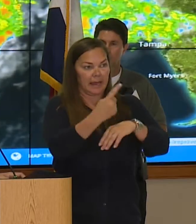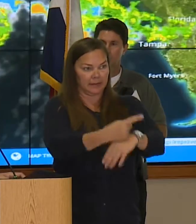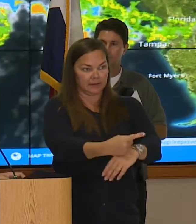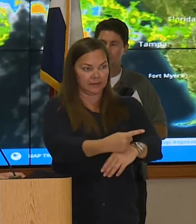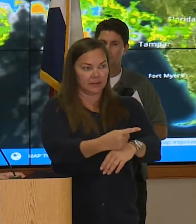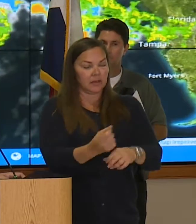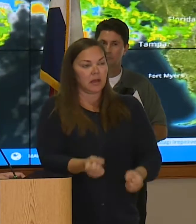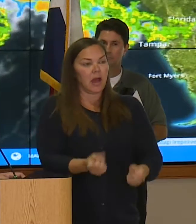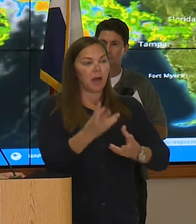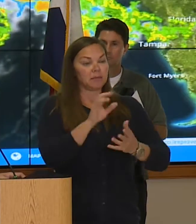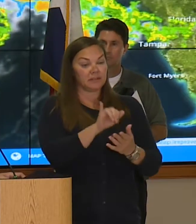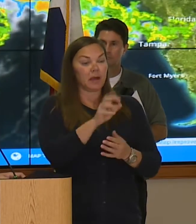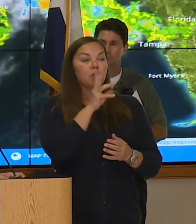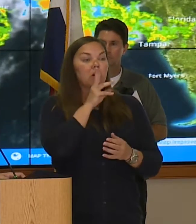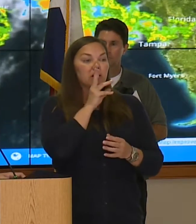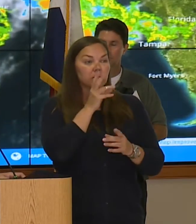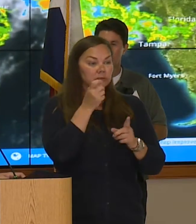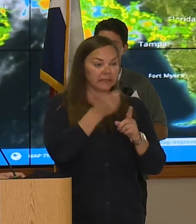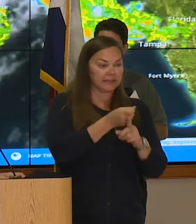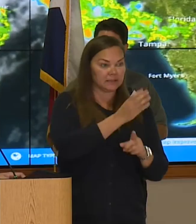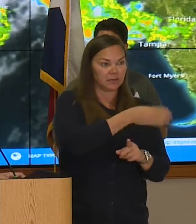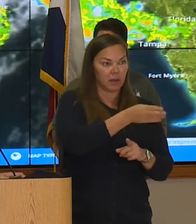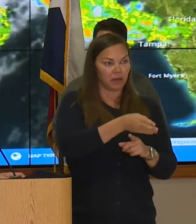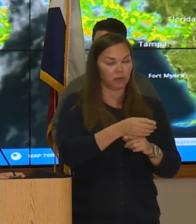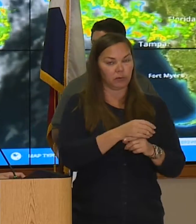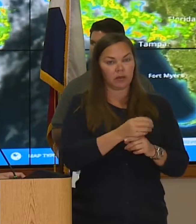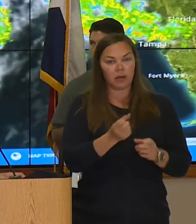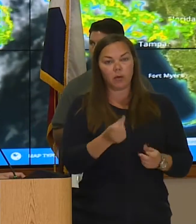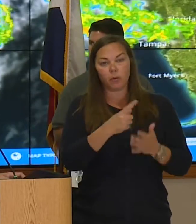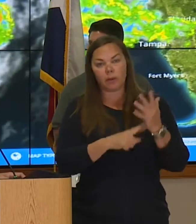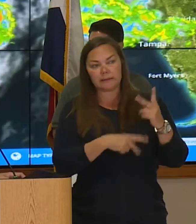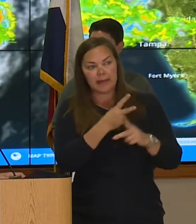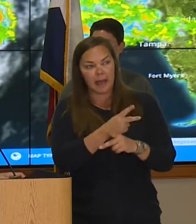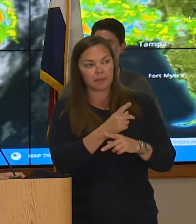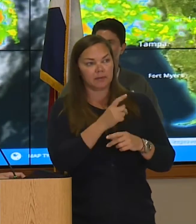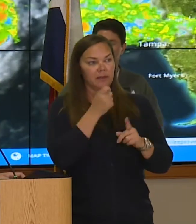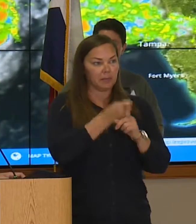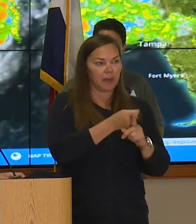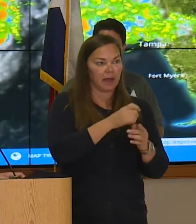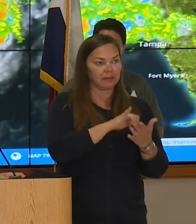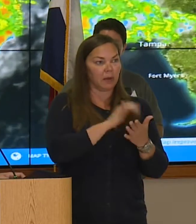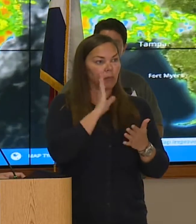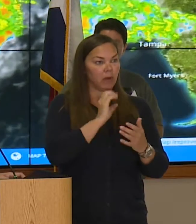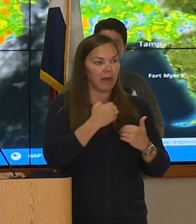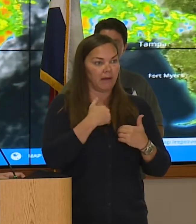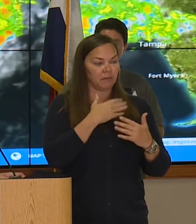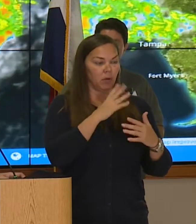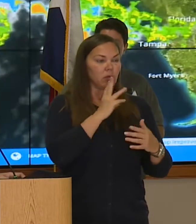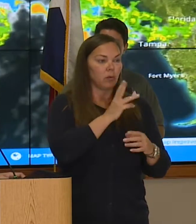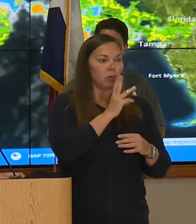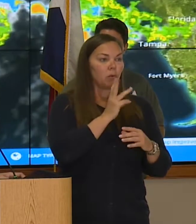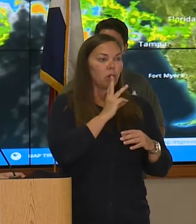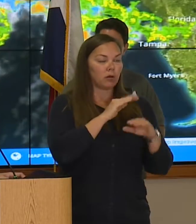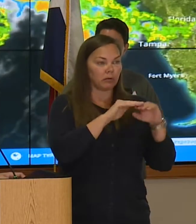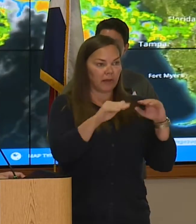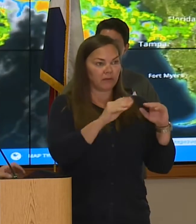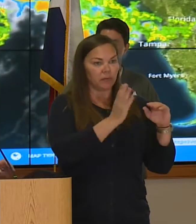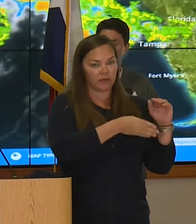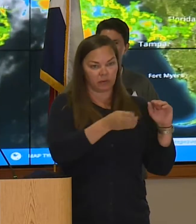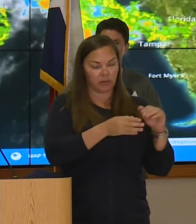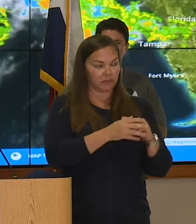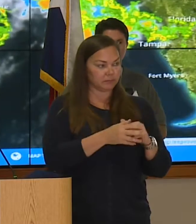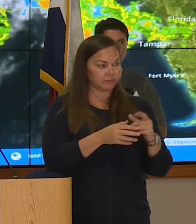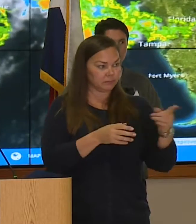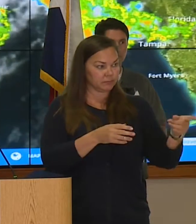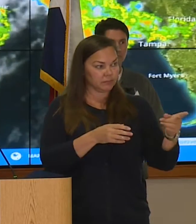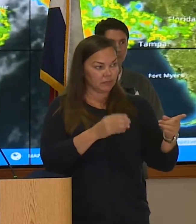much of that water gets down to the bayou, and what type of impact that will have on the water level of Buffalo Bayou.